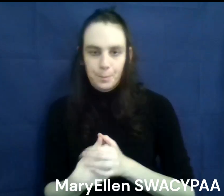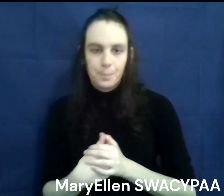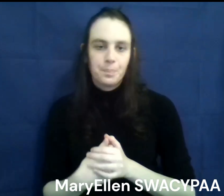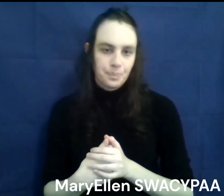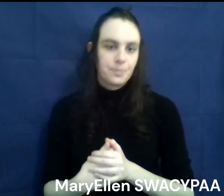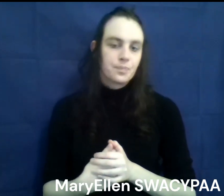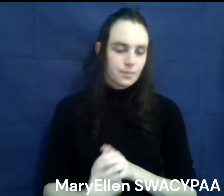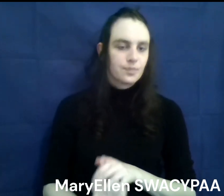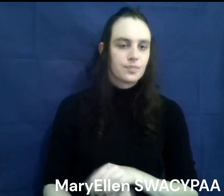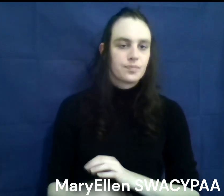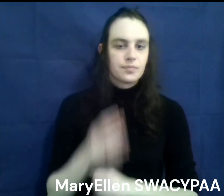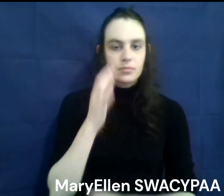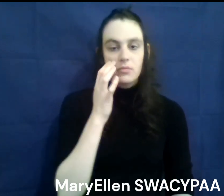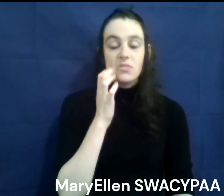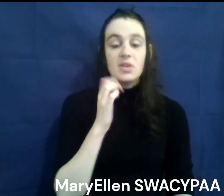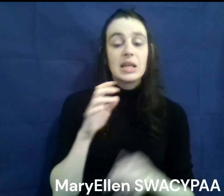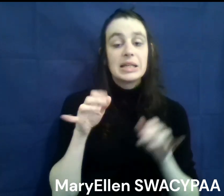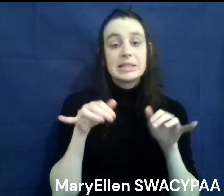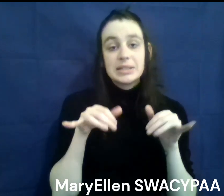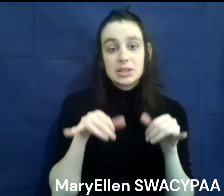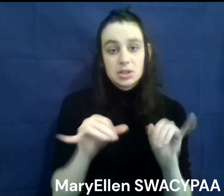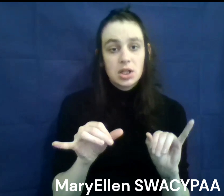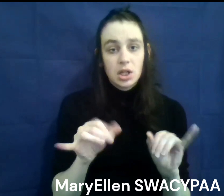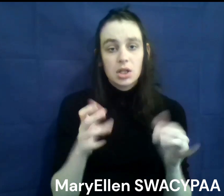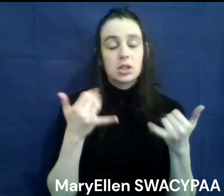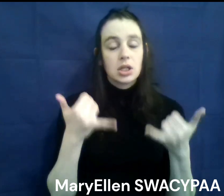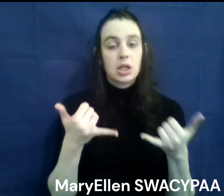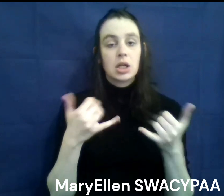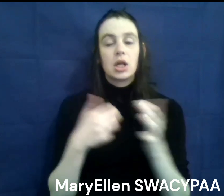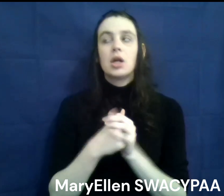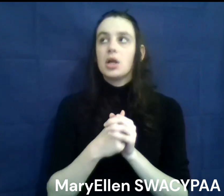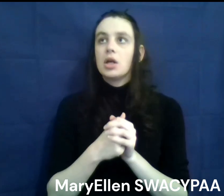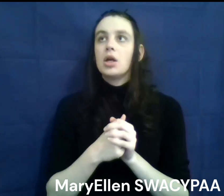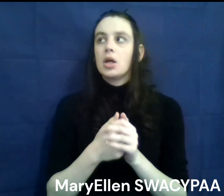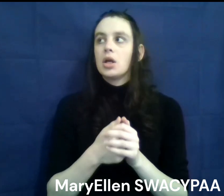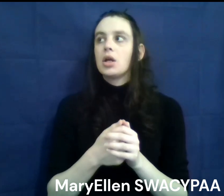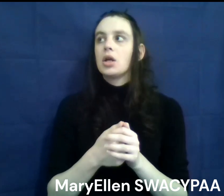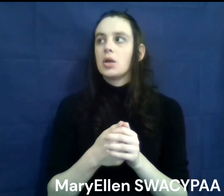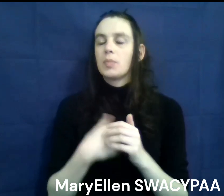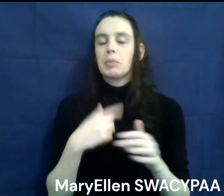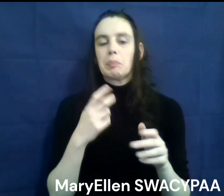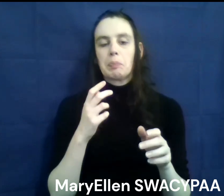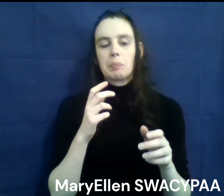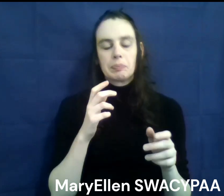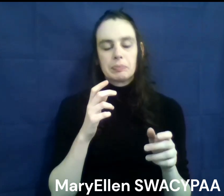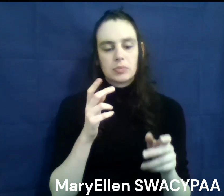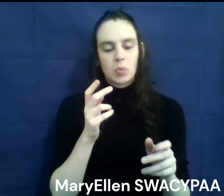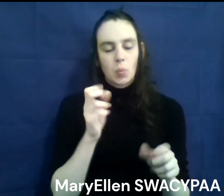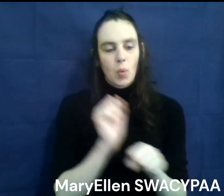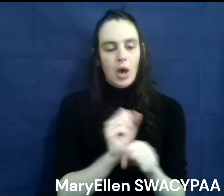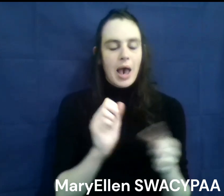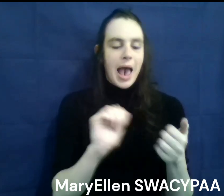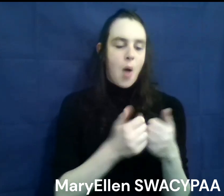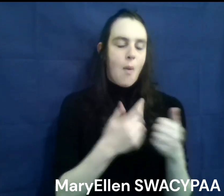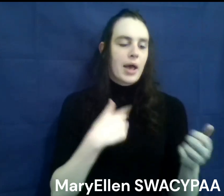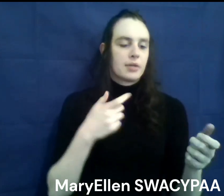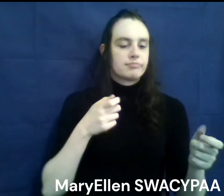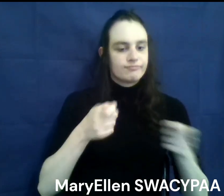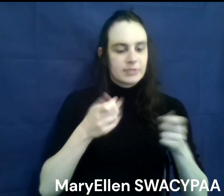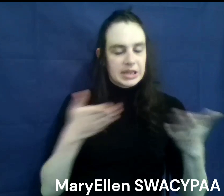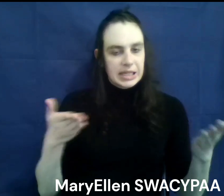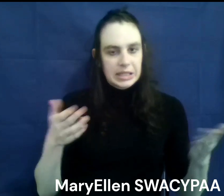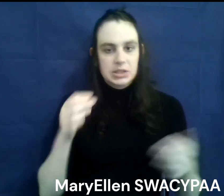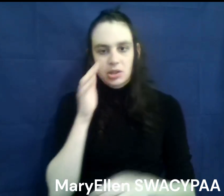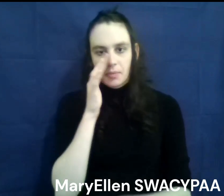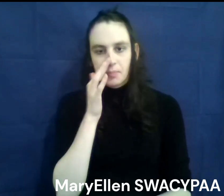But I still look to you today on how I handle things and how I will handle things. I think